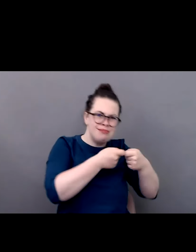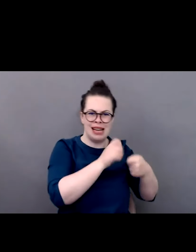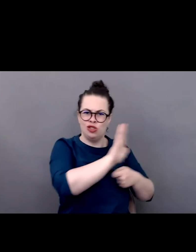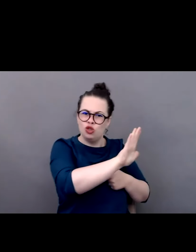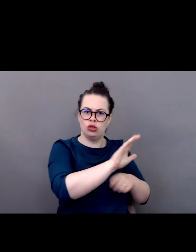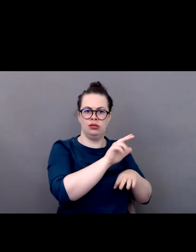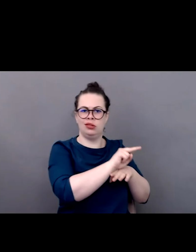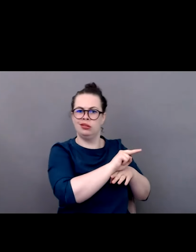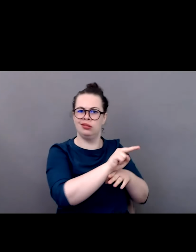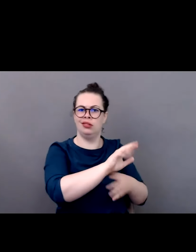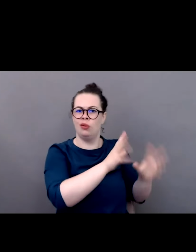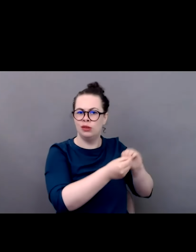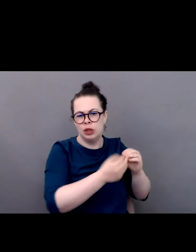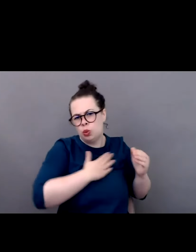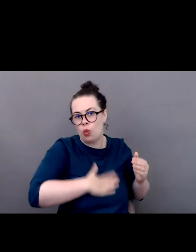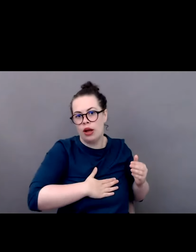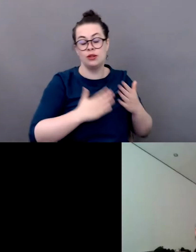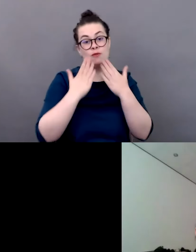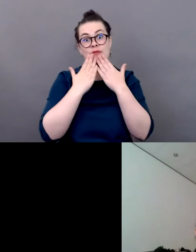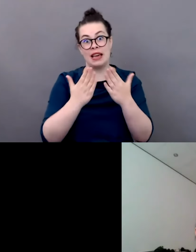to the state party. Thank you very much.